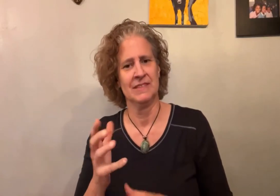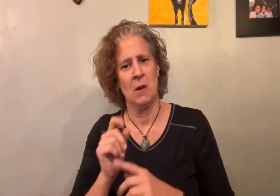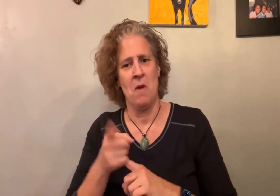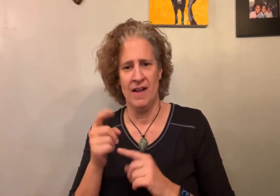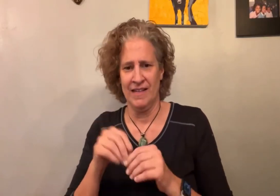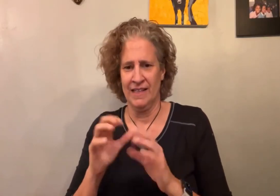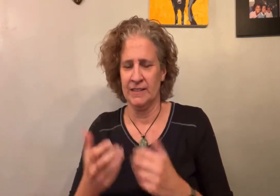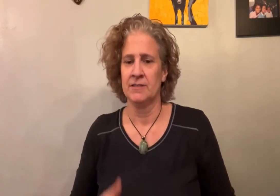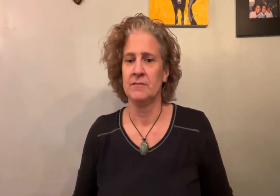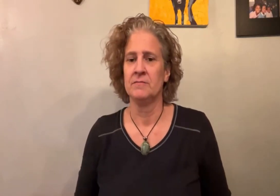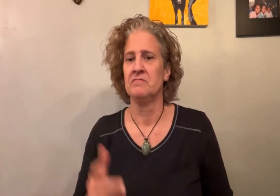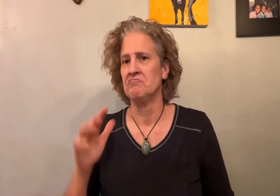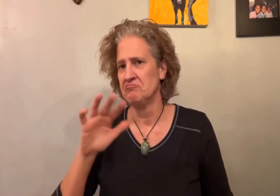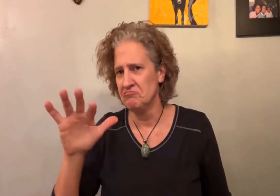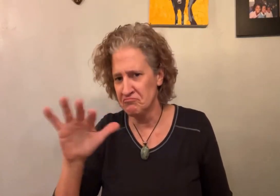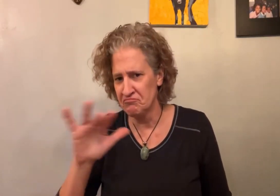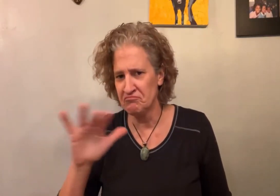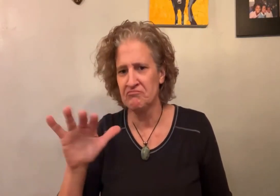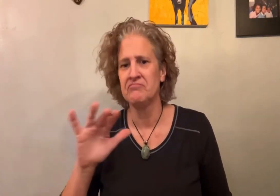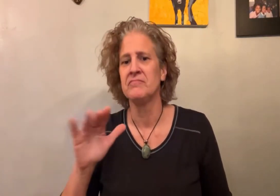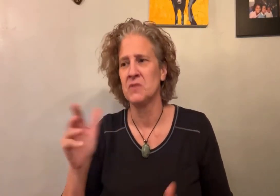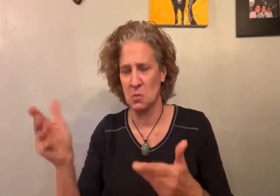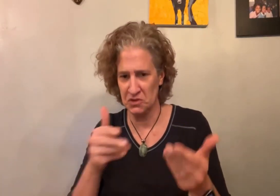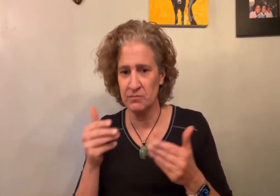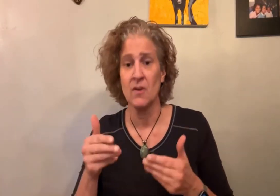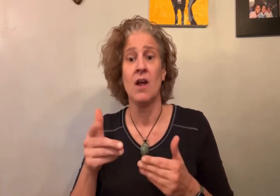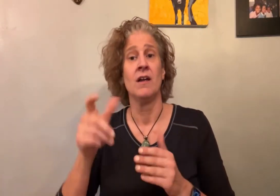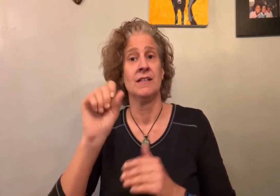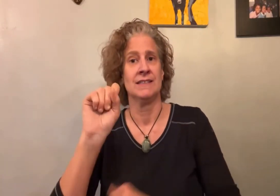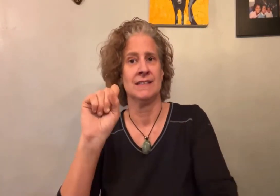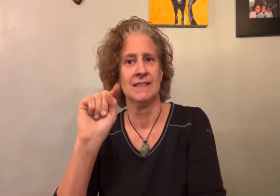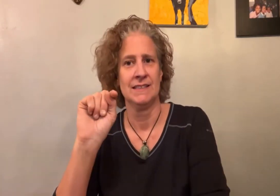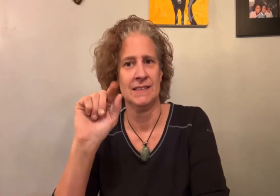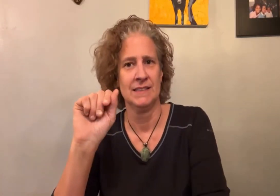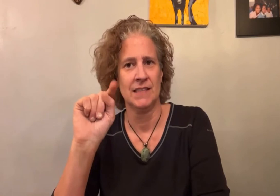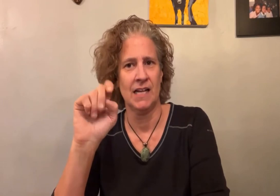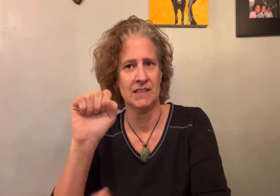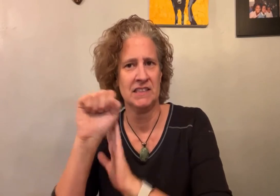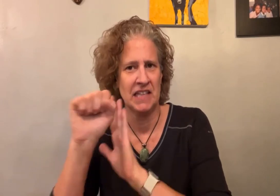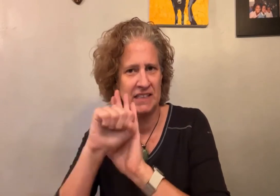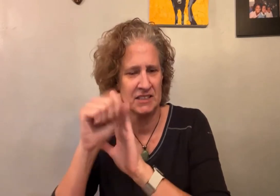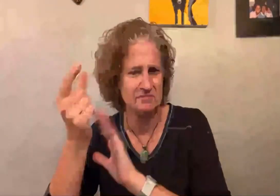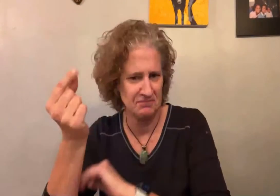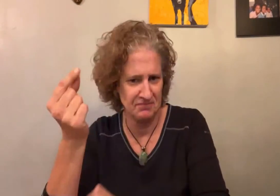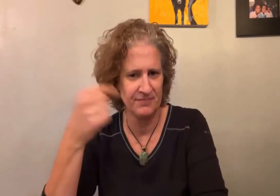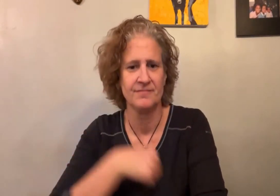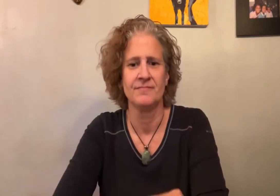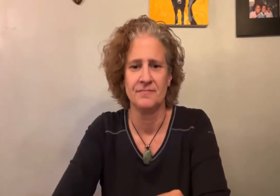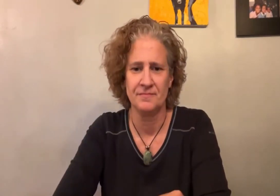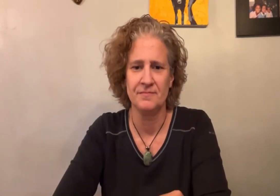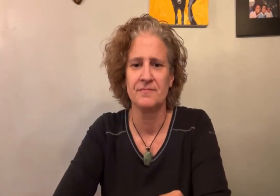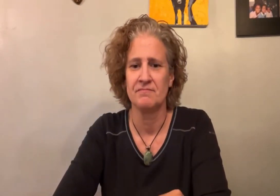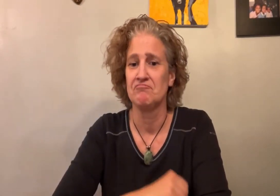think it's important to know who the audience is. We'll talk a little bit about fingerspelling and how that applies